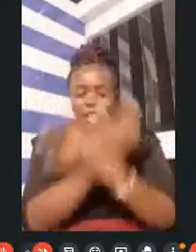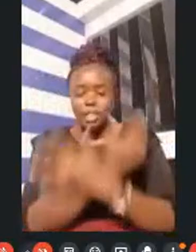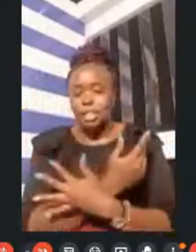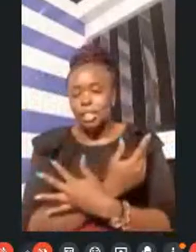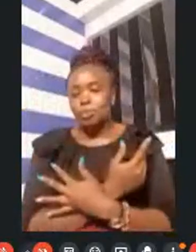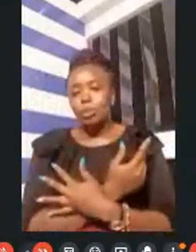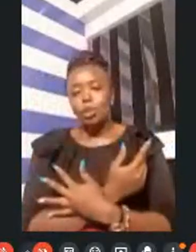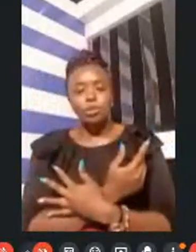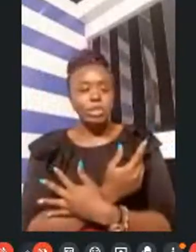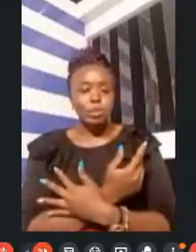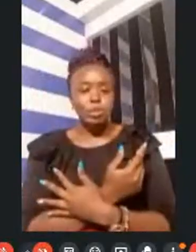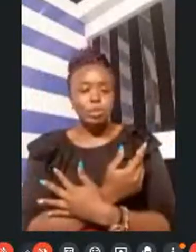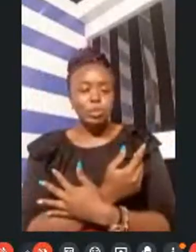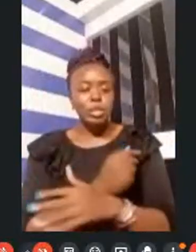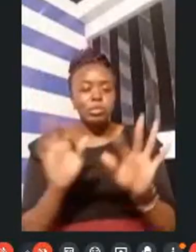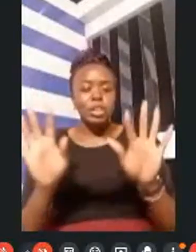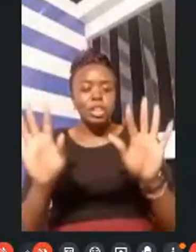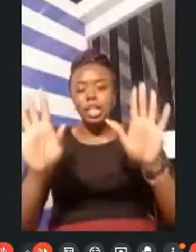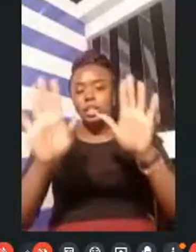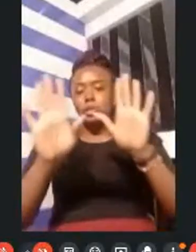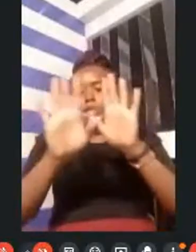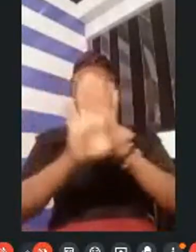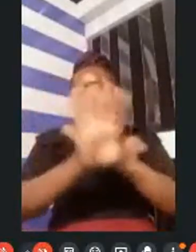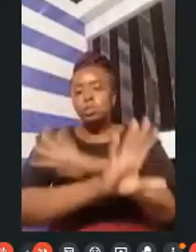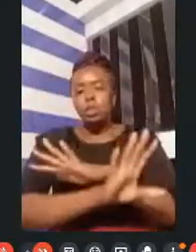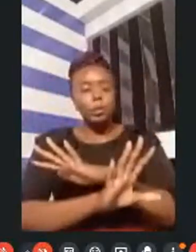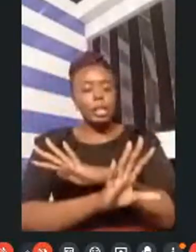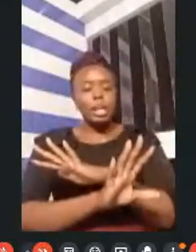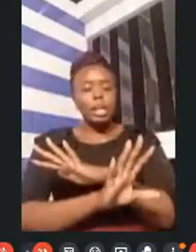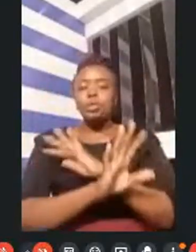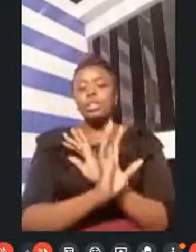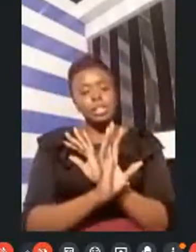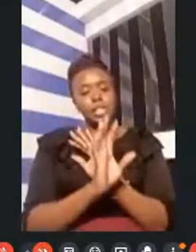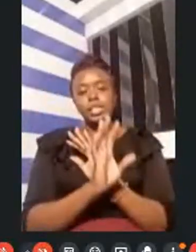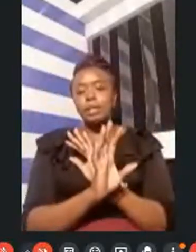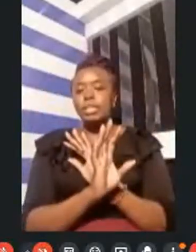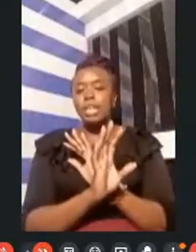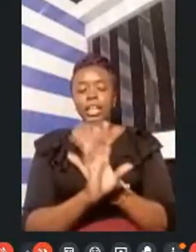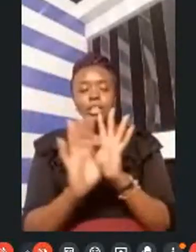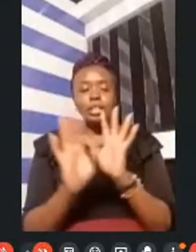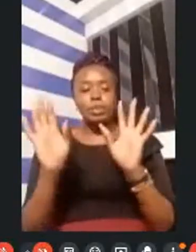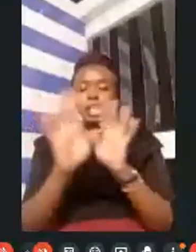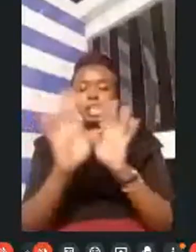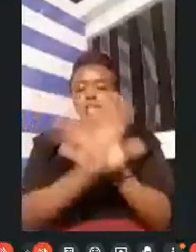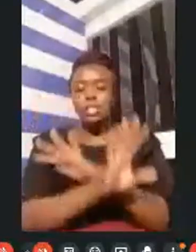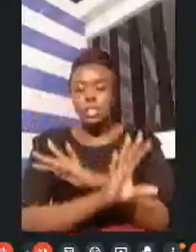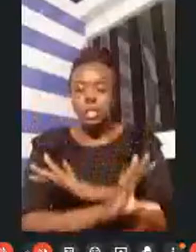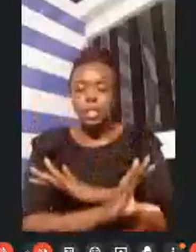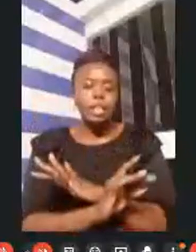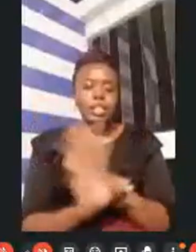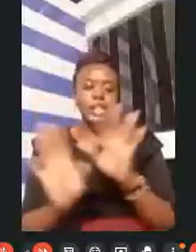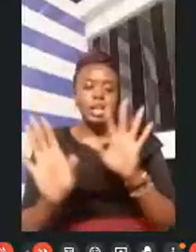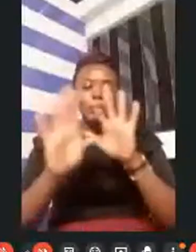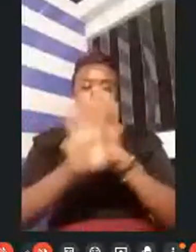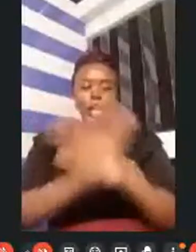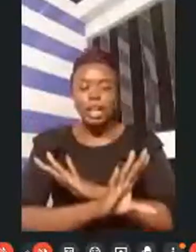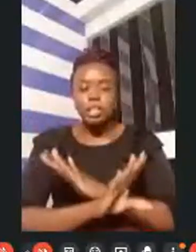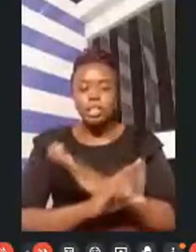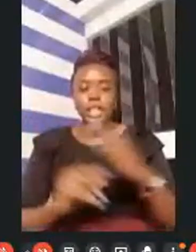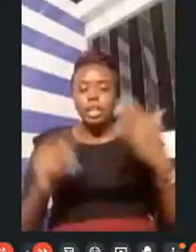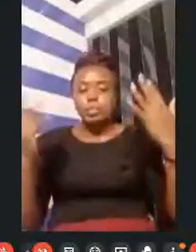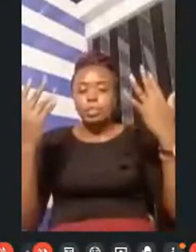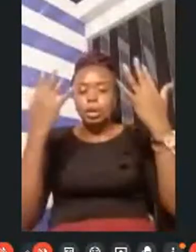prefer night. It's more comfortable for me. If you feel to sign this way, well and good. It's the same sign. The meaning is still the